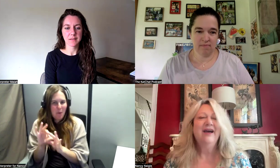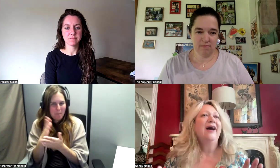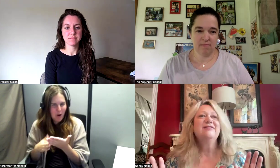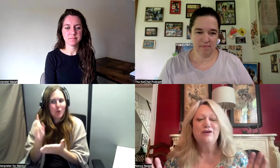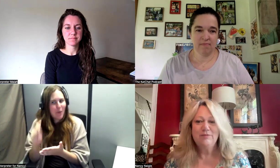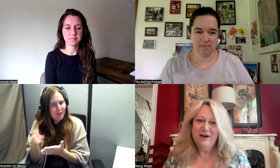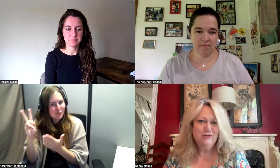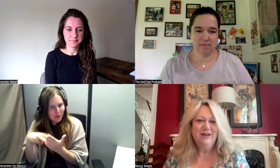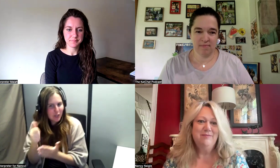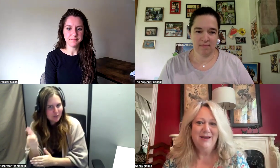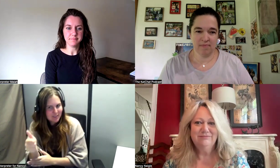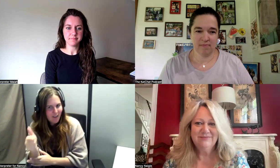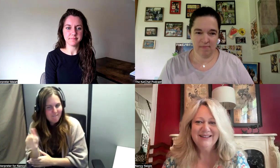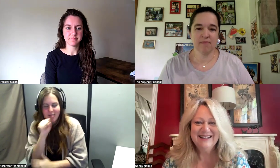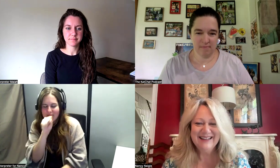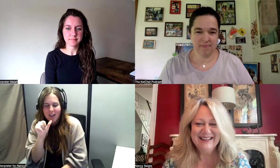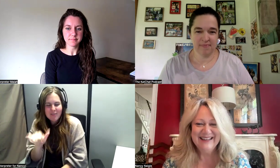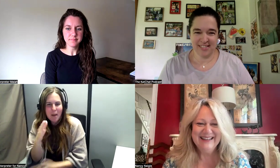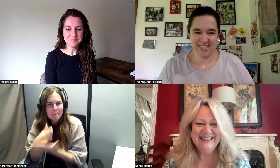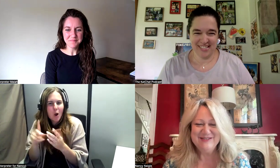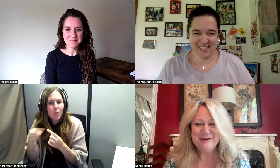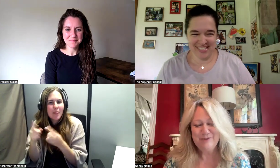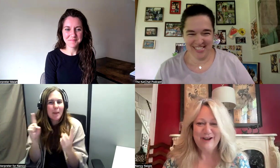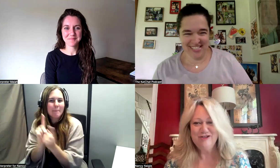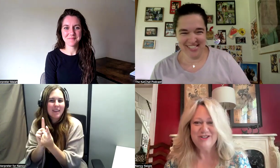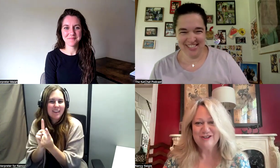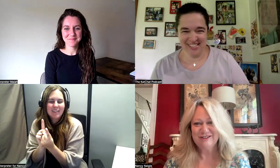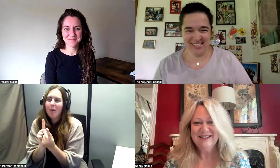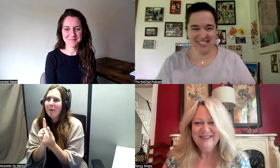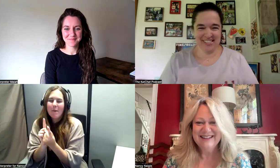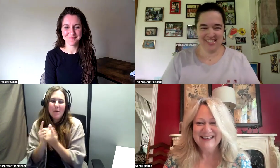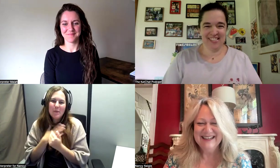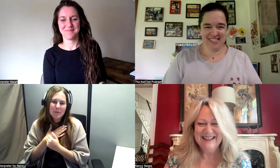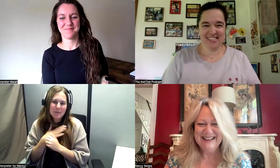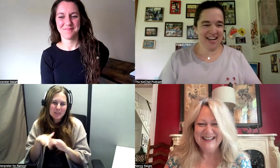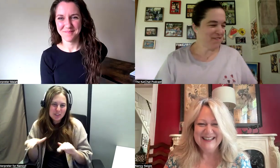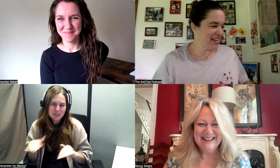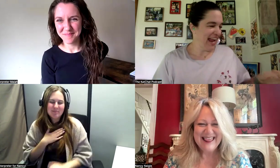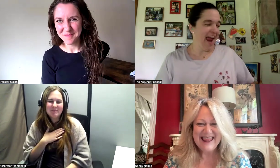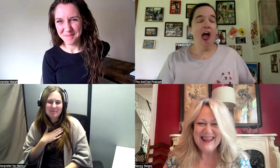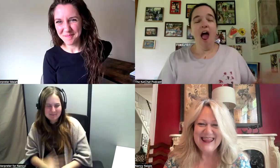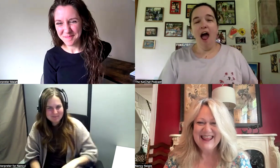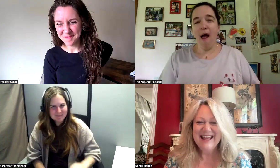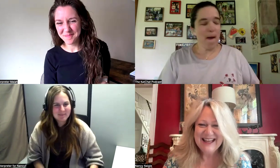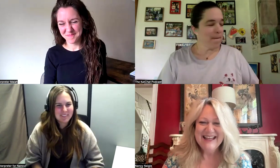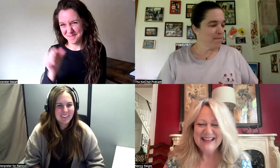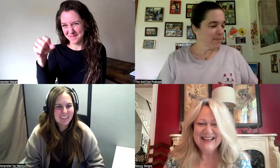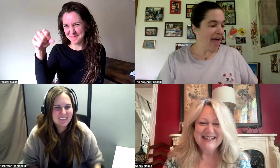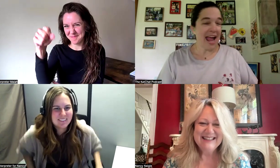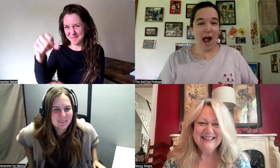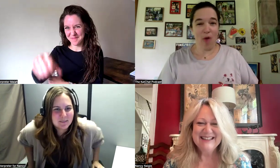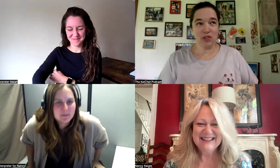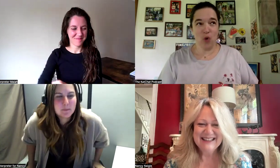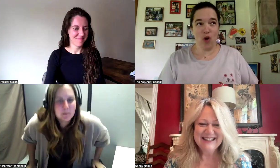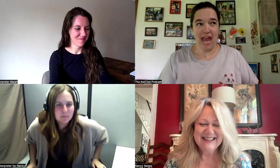scene so much when they meet. Those little precocious children. Definitely.